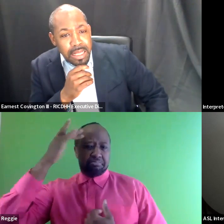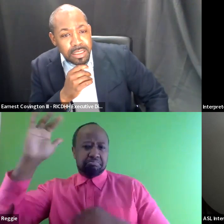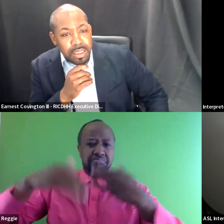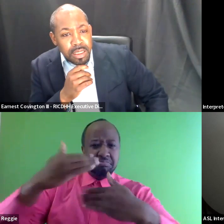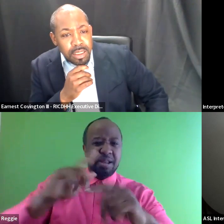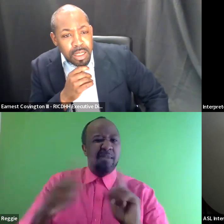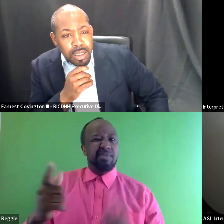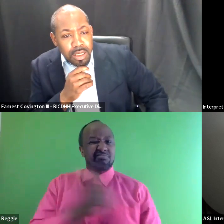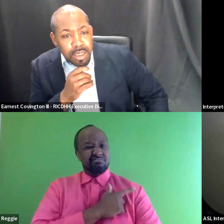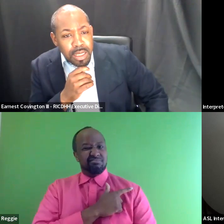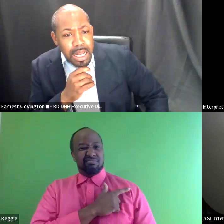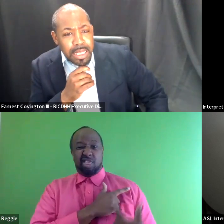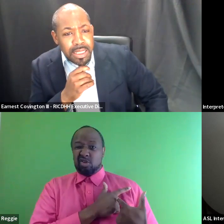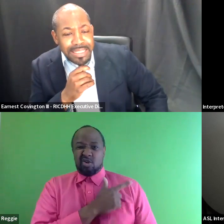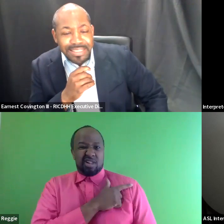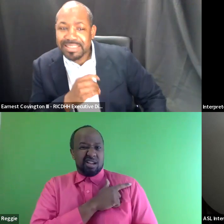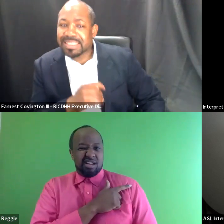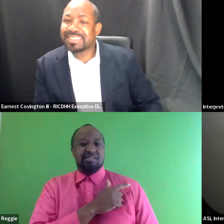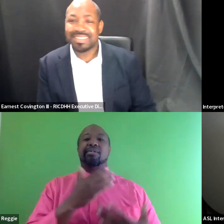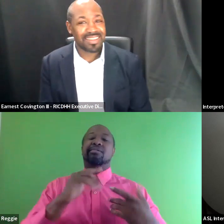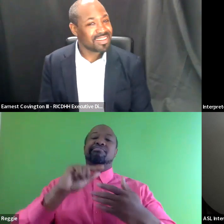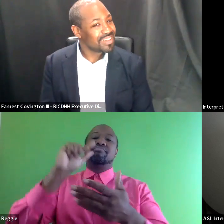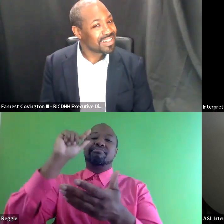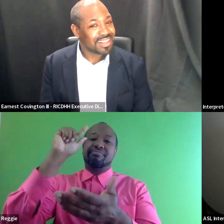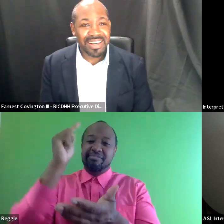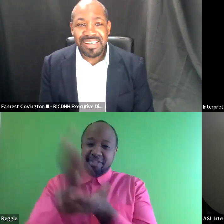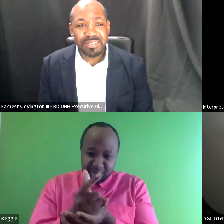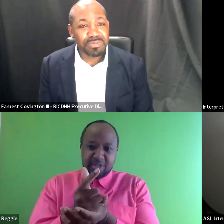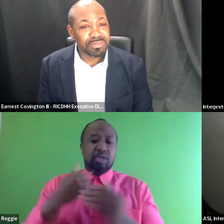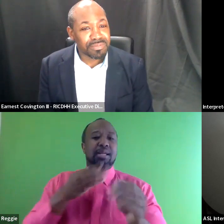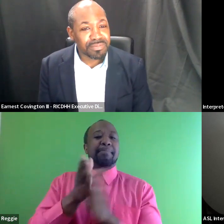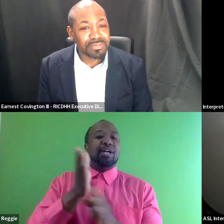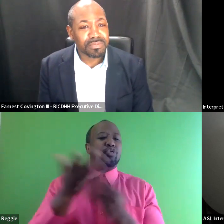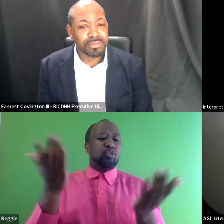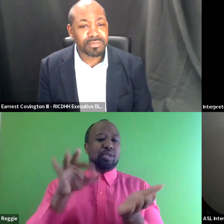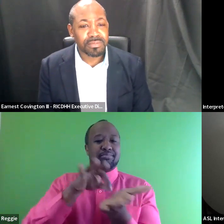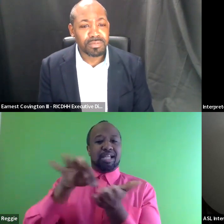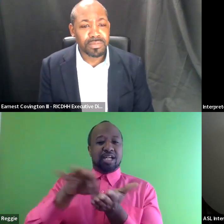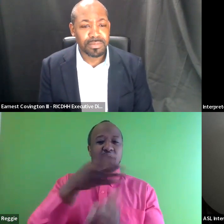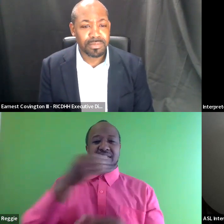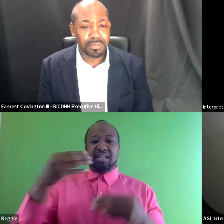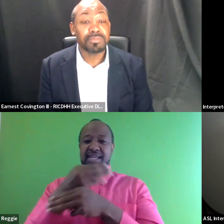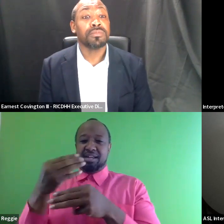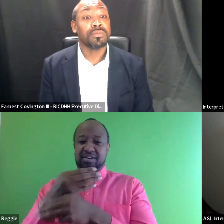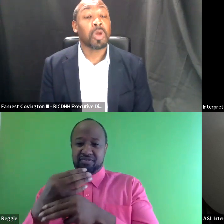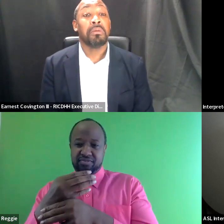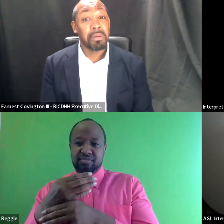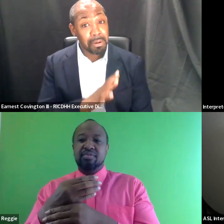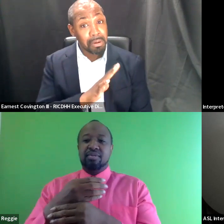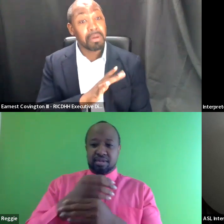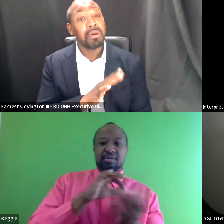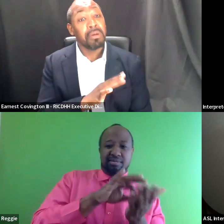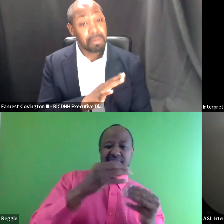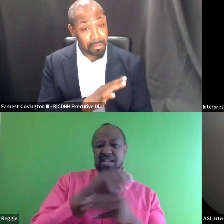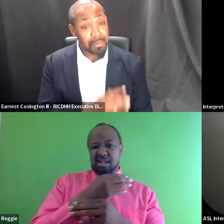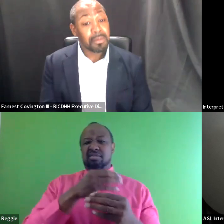was still in me. I knew I was bright, but boy, was I lazy. I graduated though. My major was